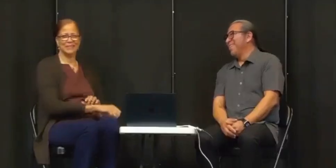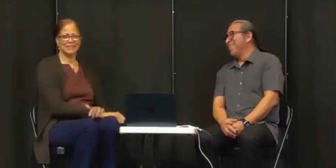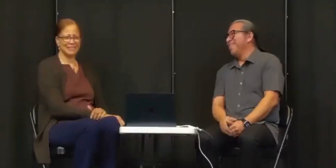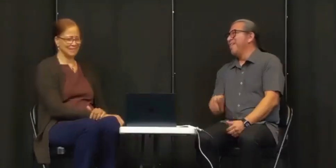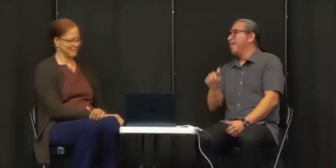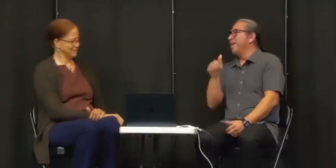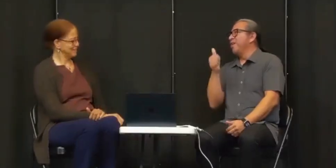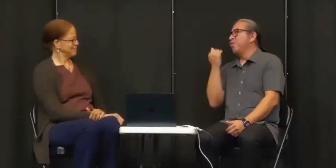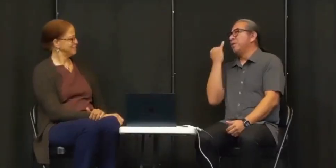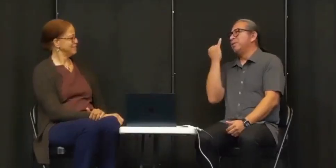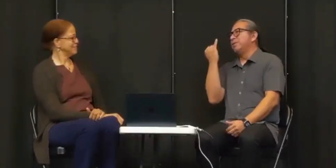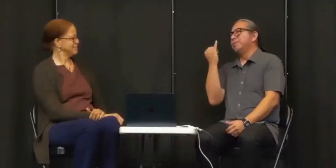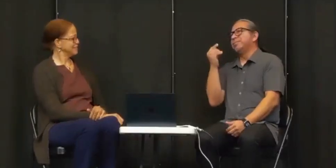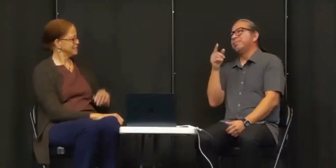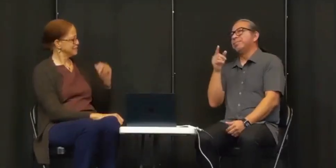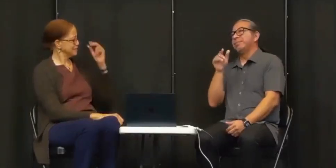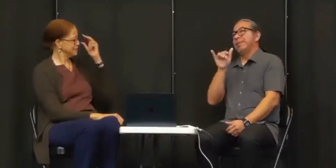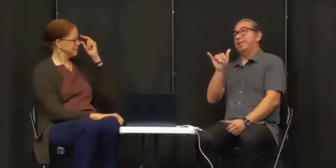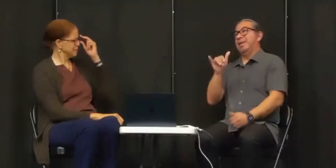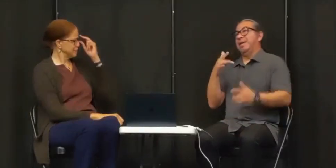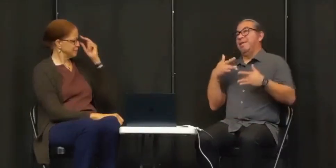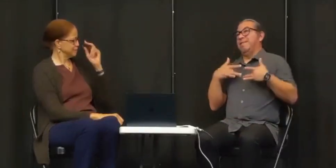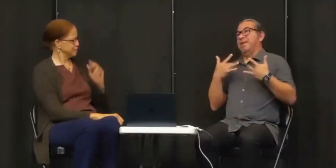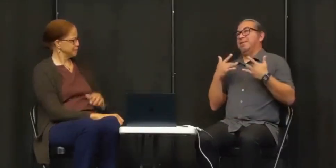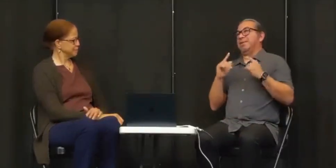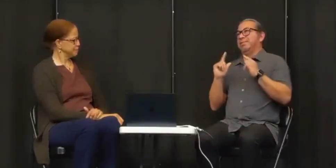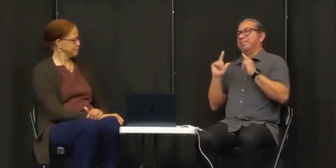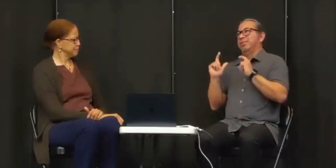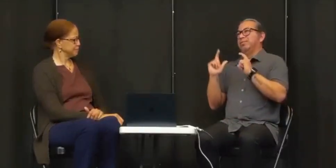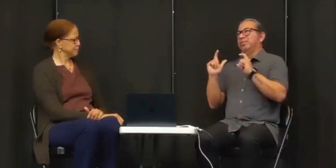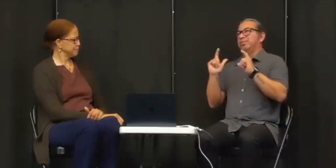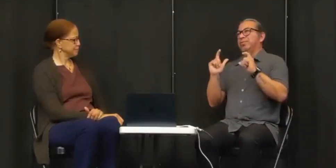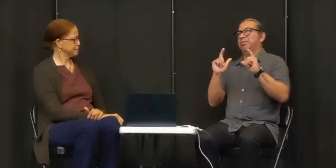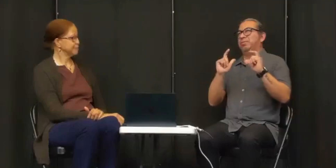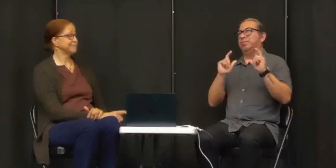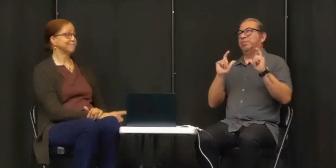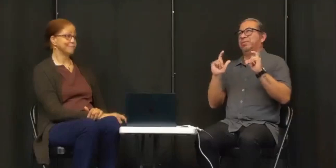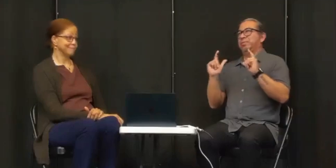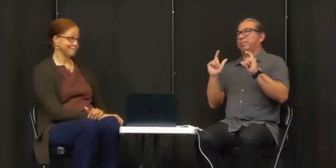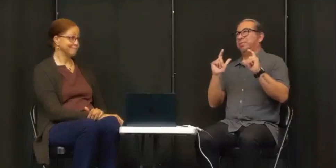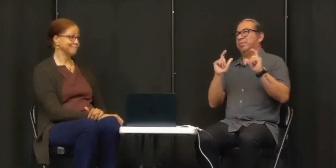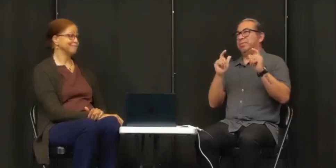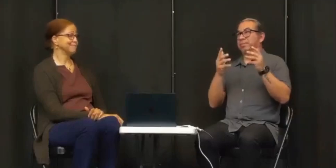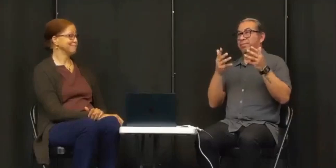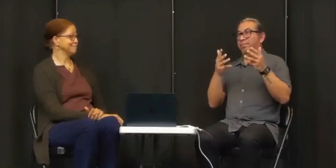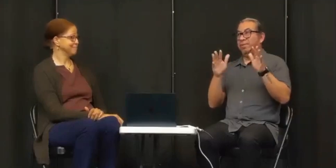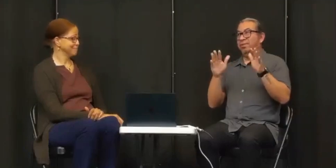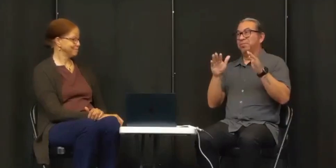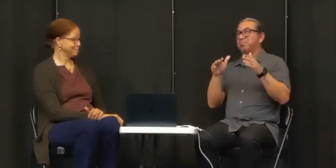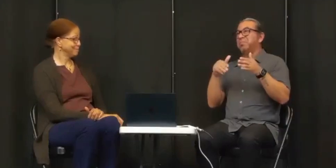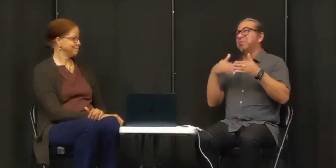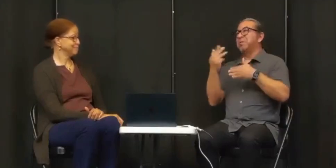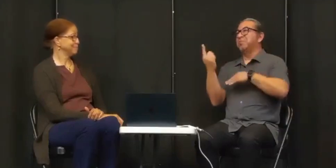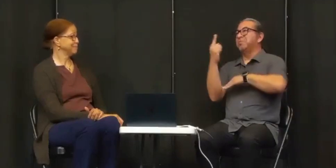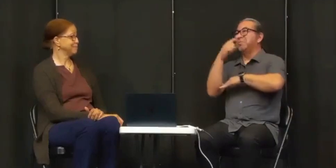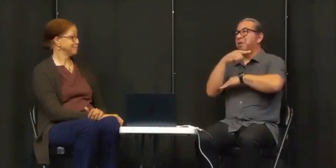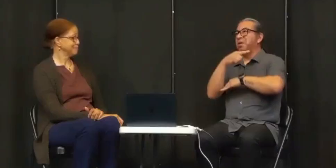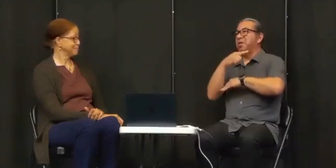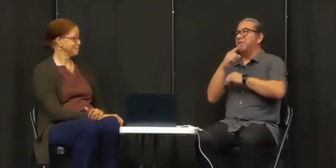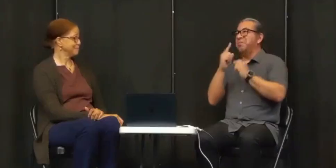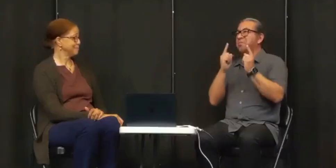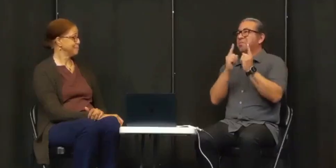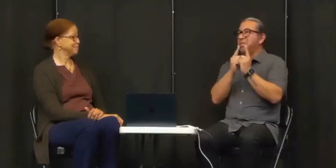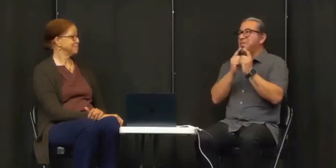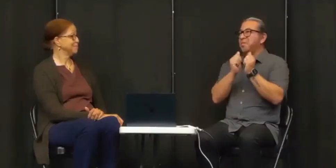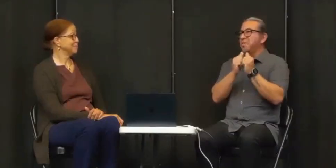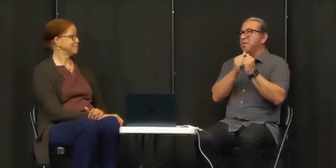cultural thing too, right? To keep that in mind. taking events, pictures, and when those pictures are